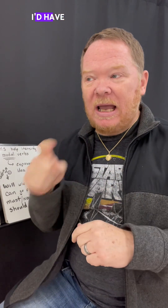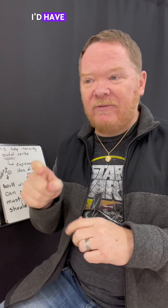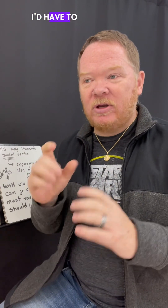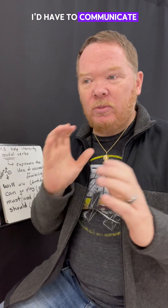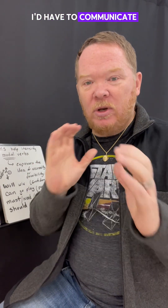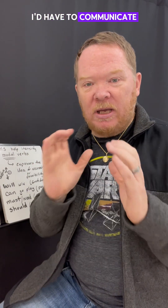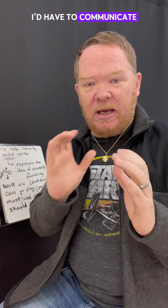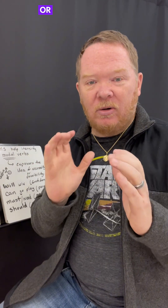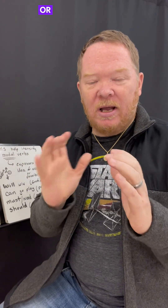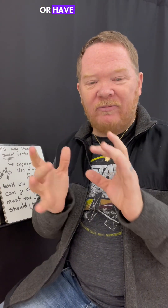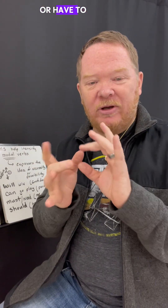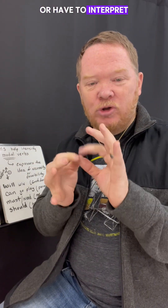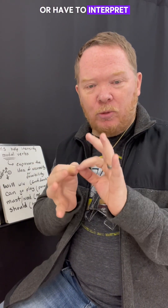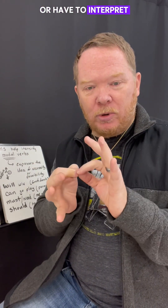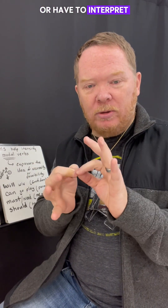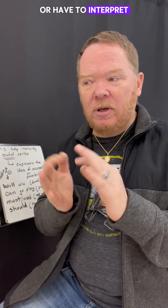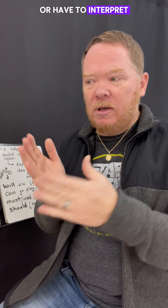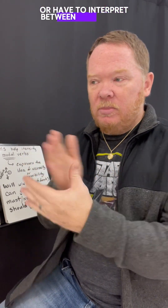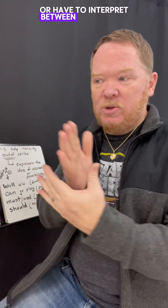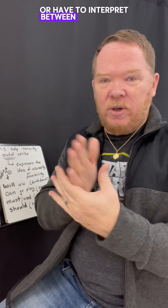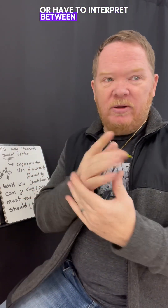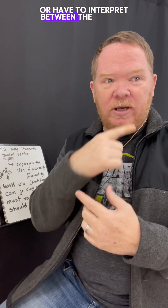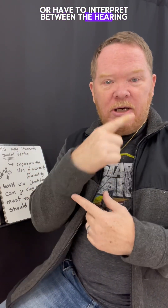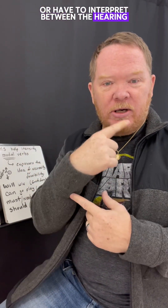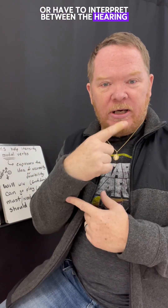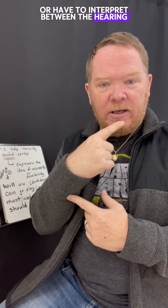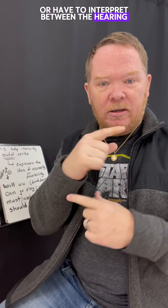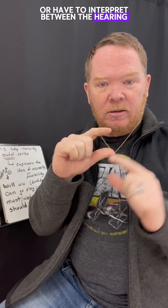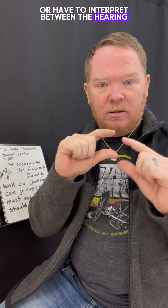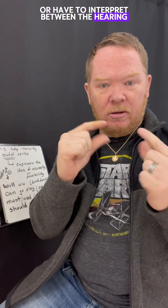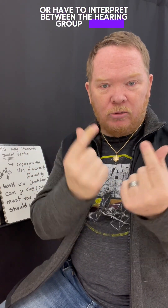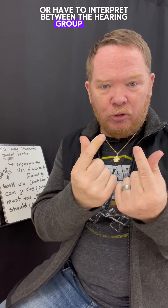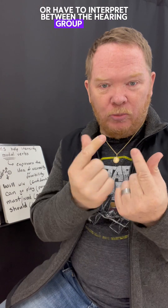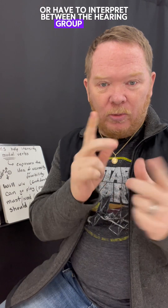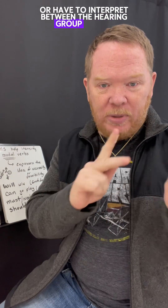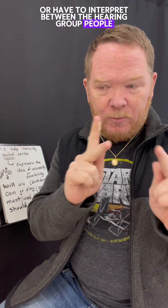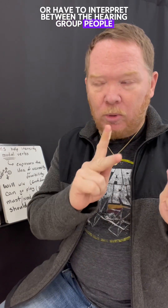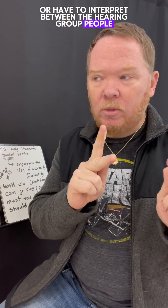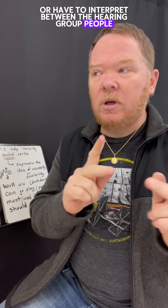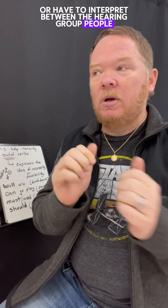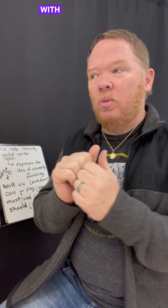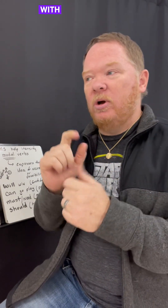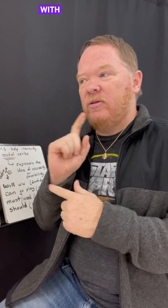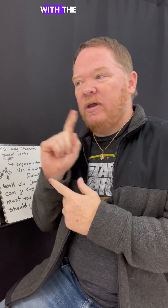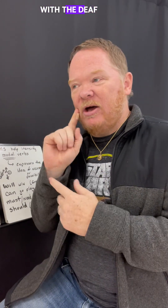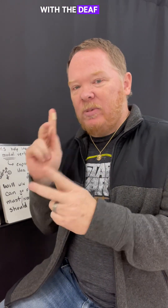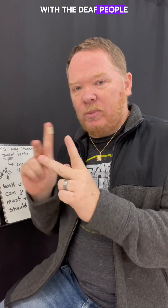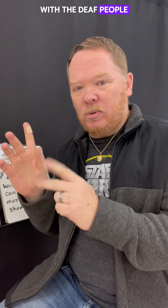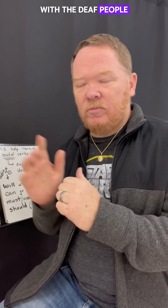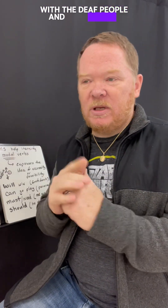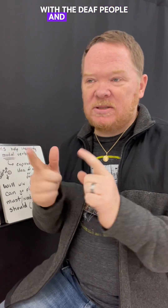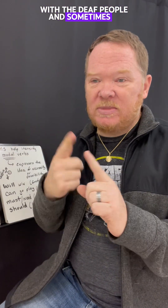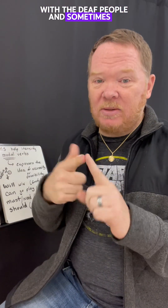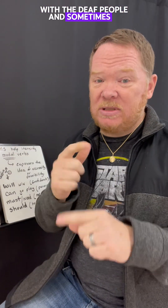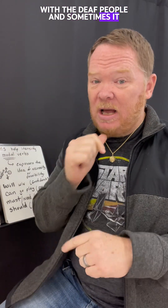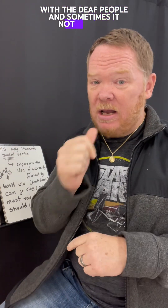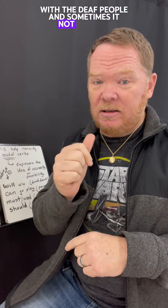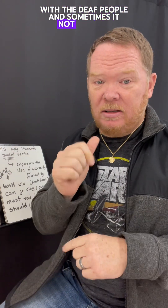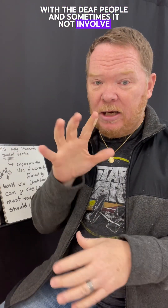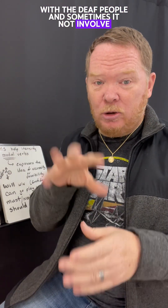to communicate, or I'd have to interpret between the hearing group people with the deaf people. And sometimes it not